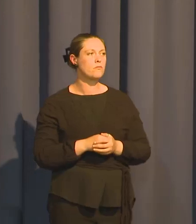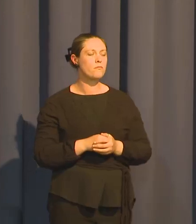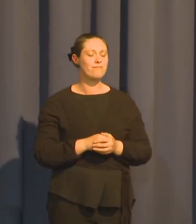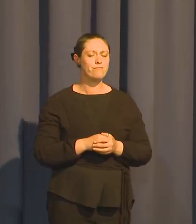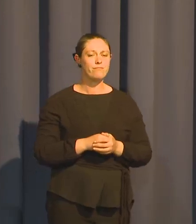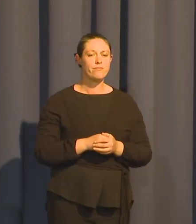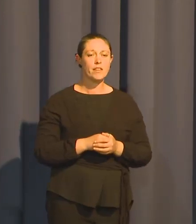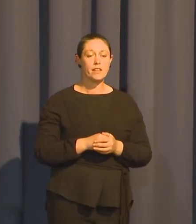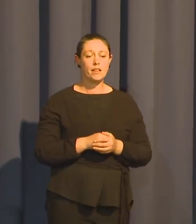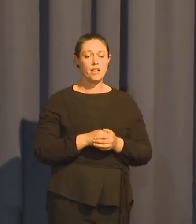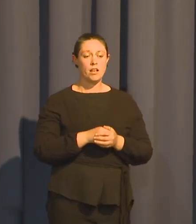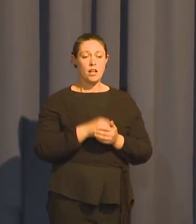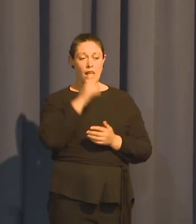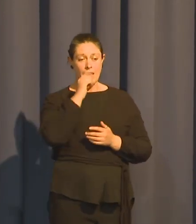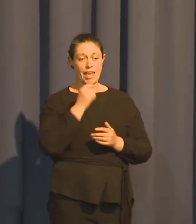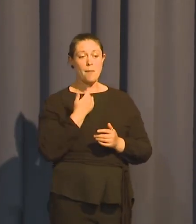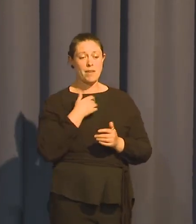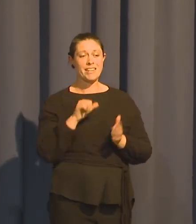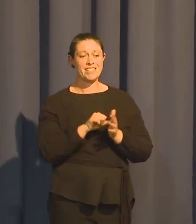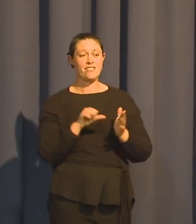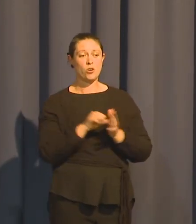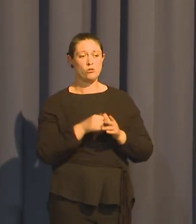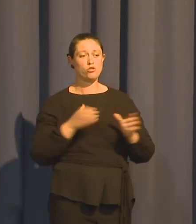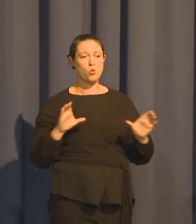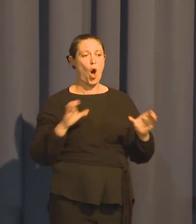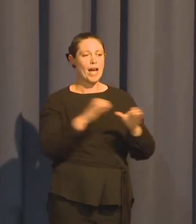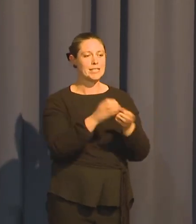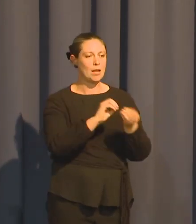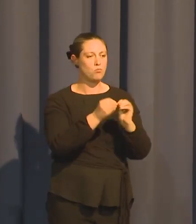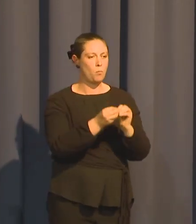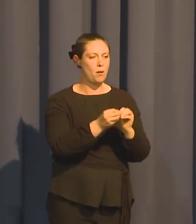out in isolation, but we've undertaken to do that.